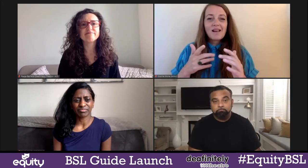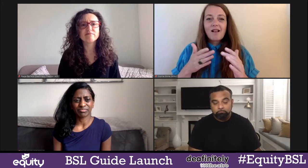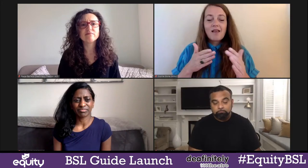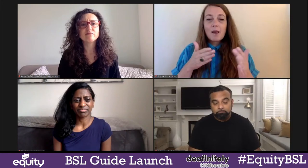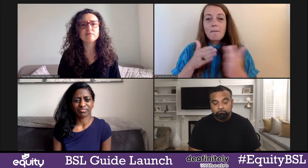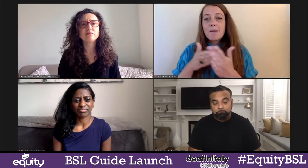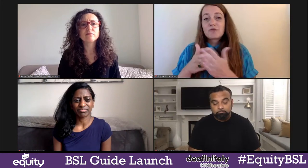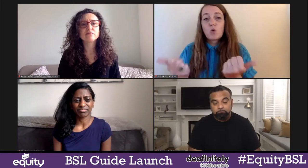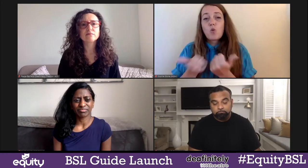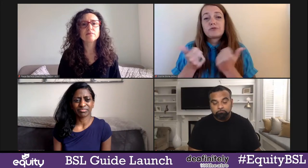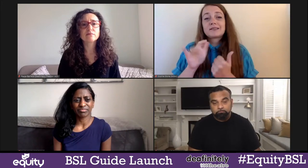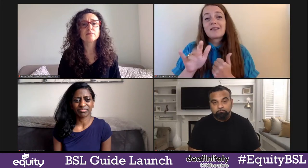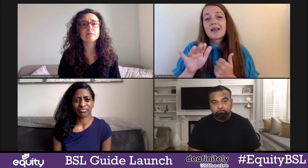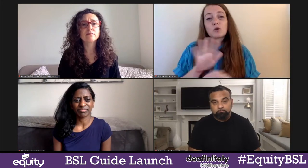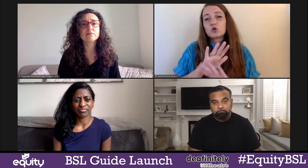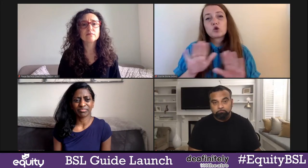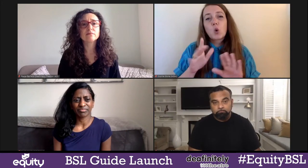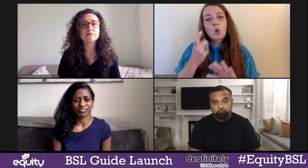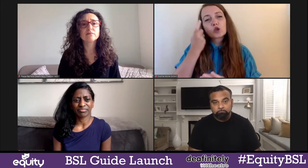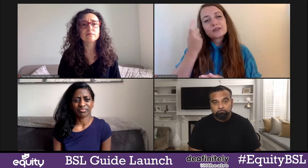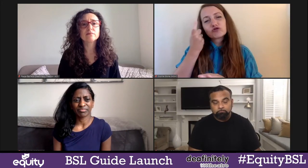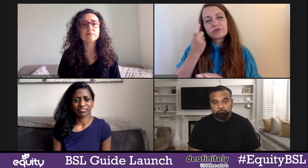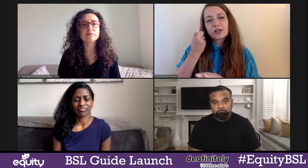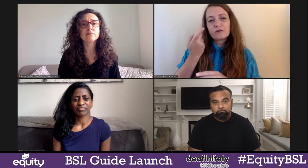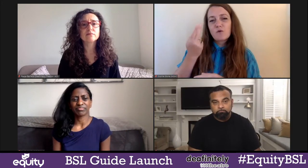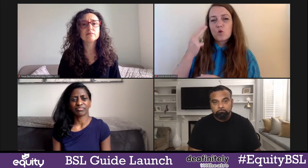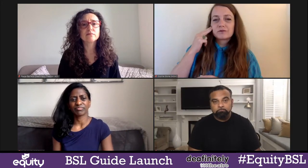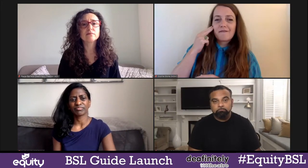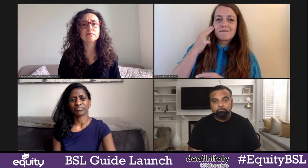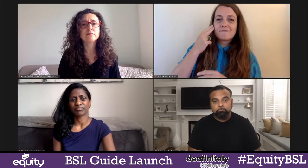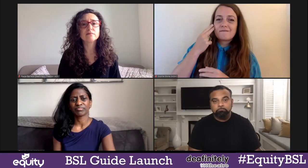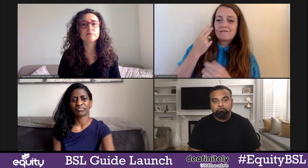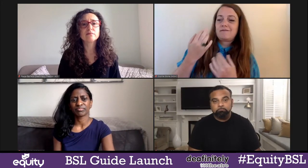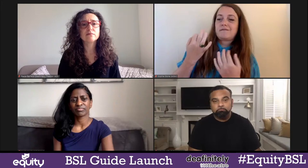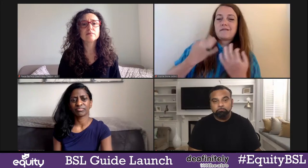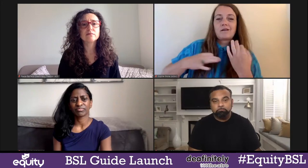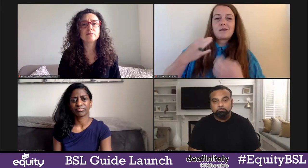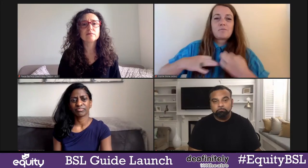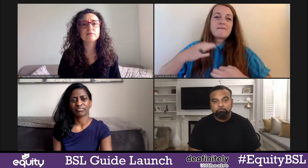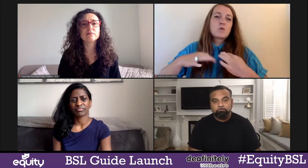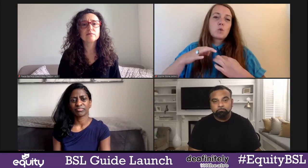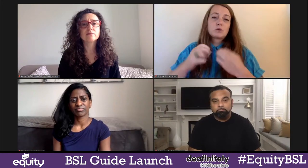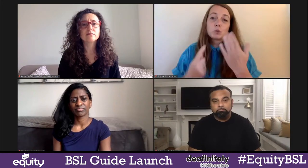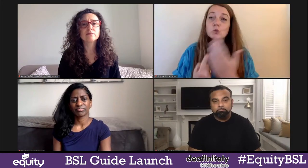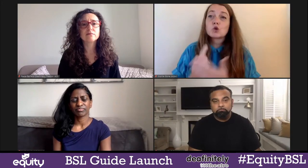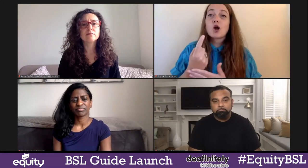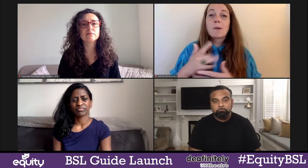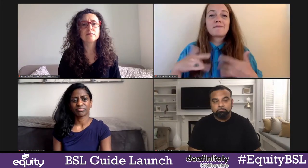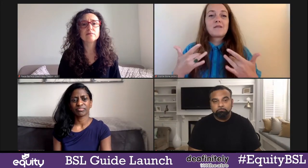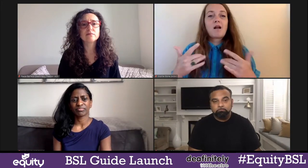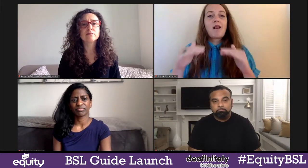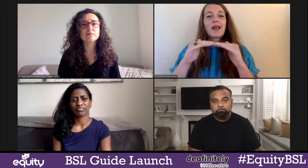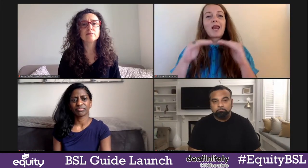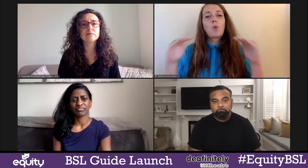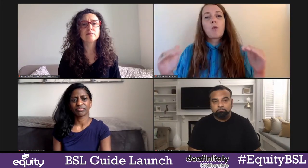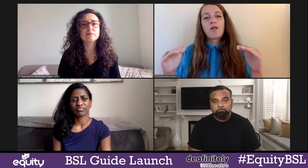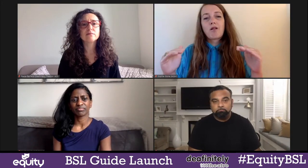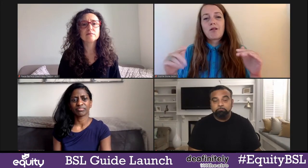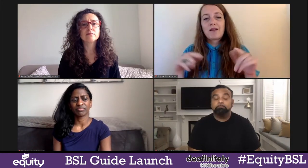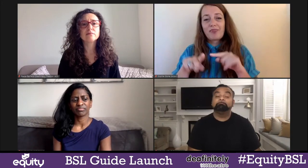bit. And it felt that the barriers were already in place because there had been no consideration for a deaf performer